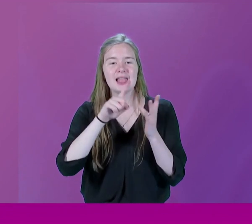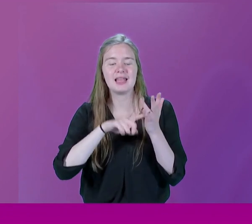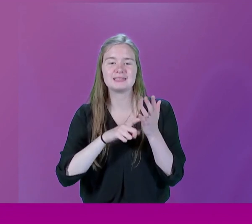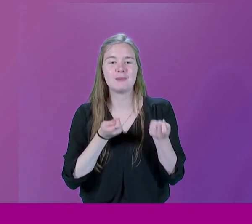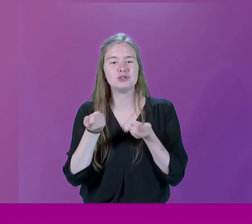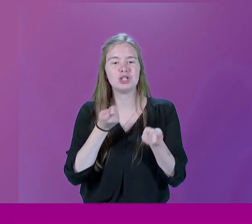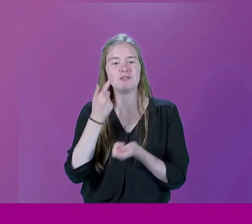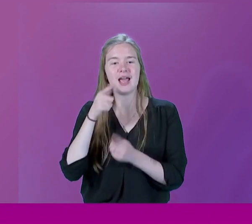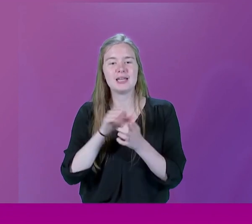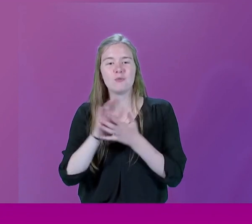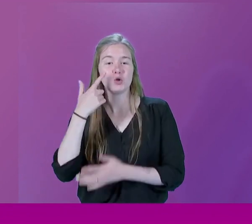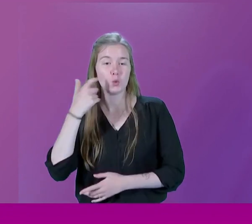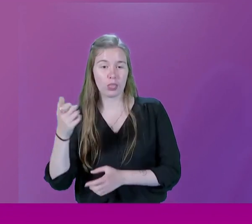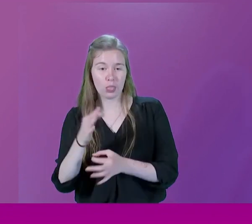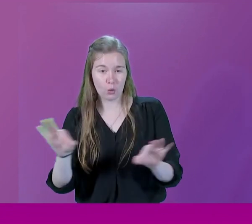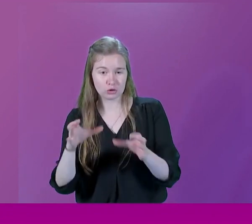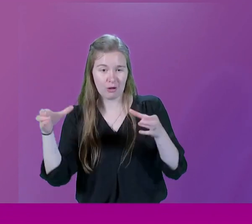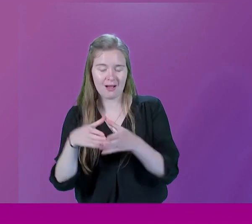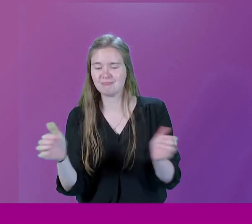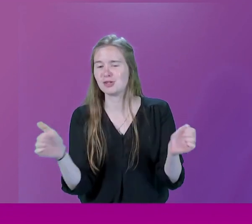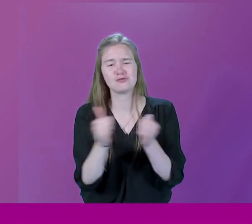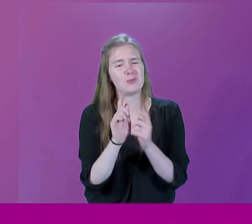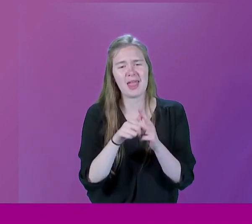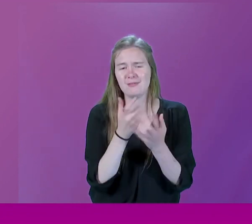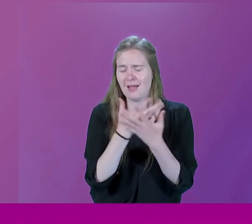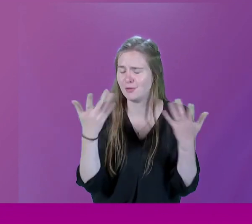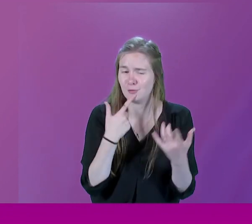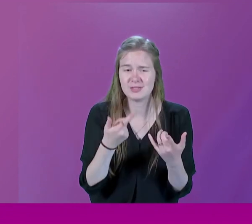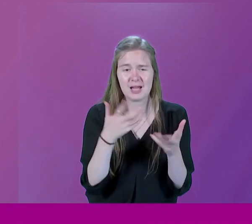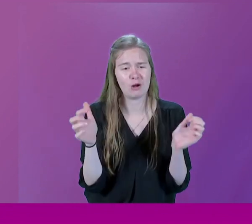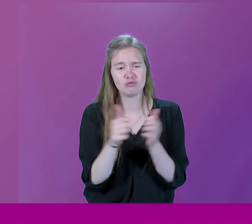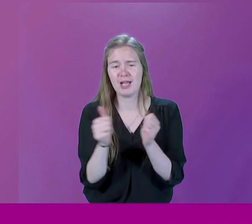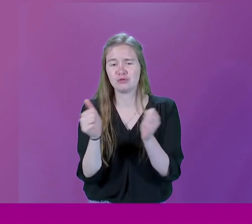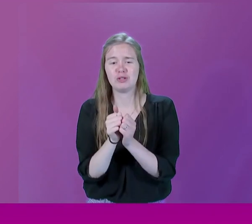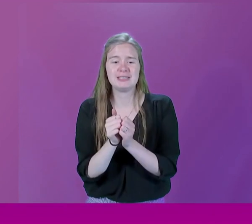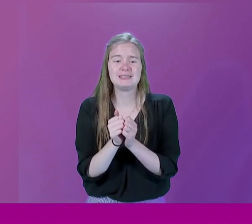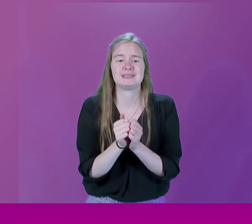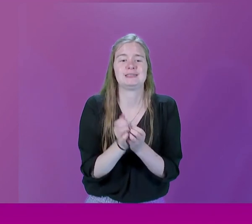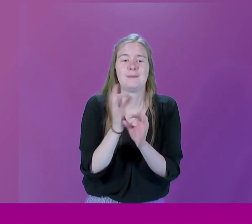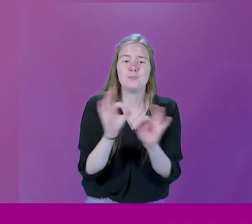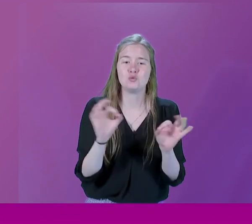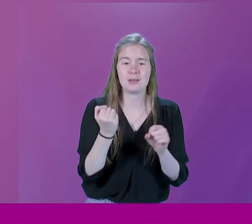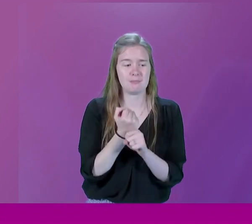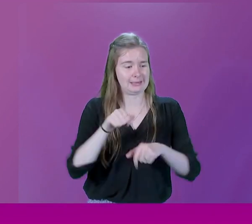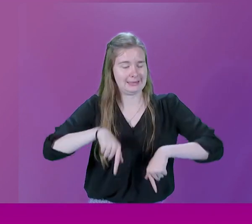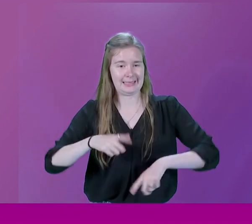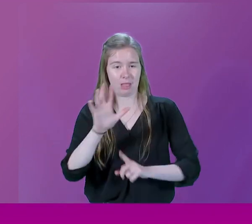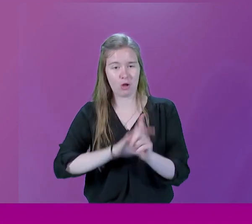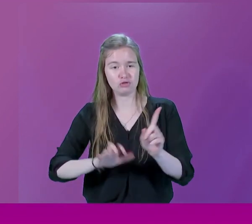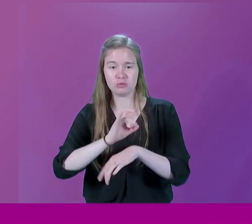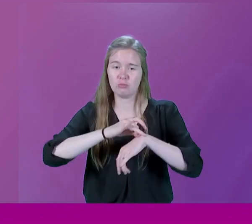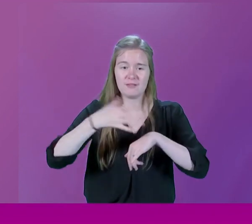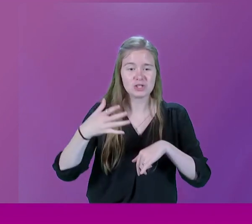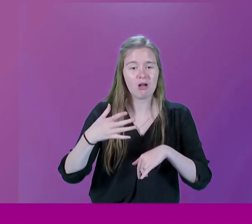Edinburgh Youth Orchestra. I agree, Evelyn, with so much you say about music making in this country, professional